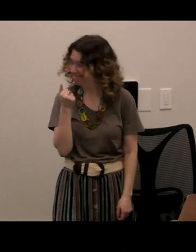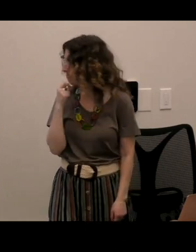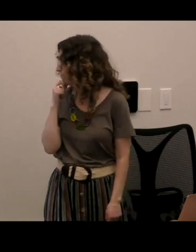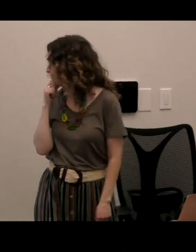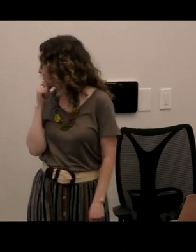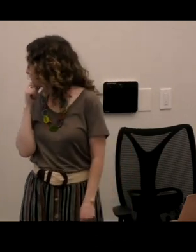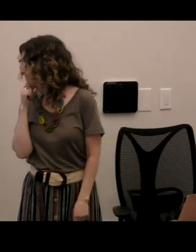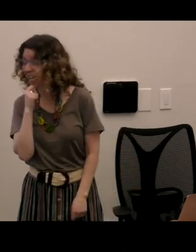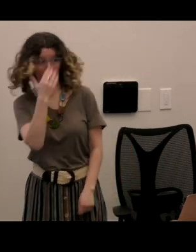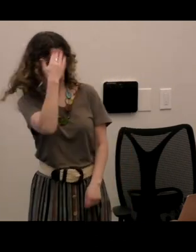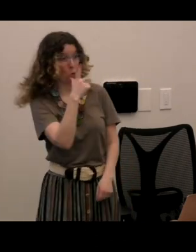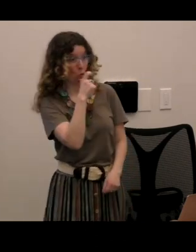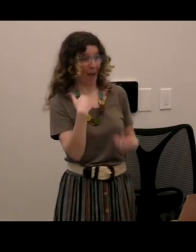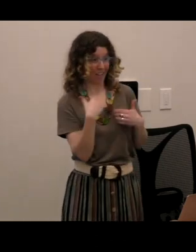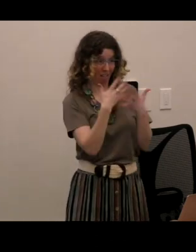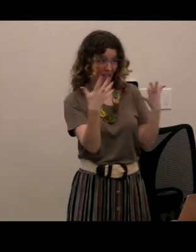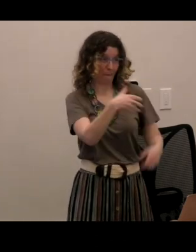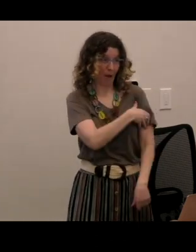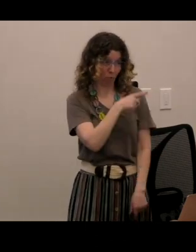And honestly, do better.